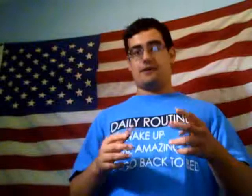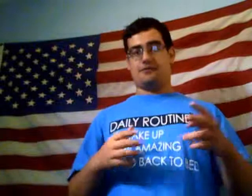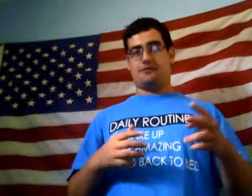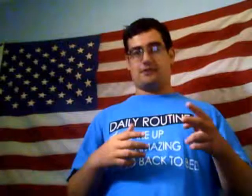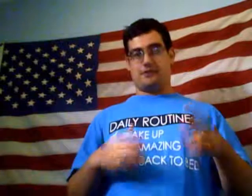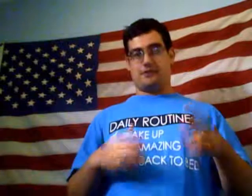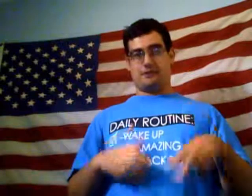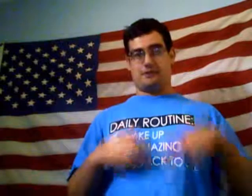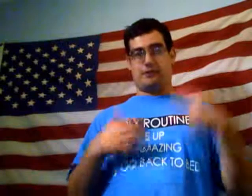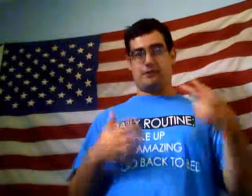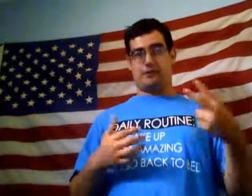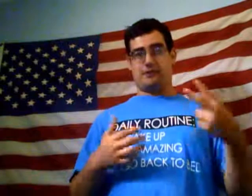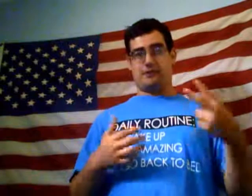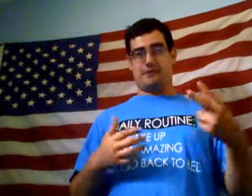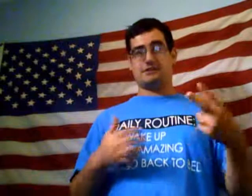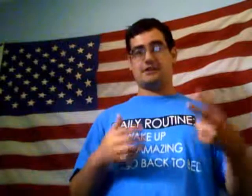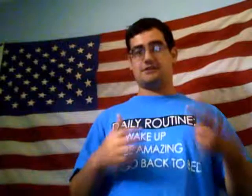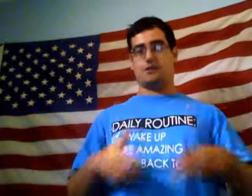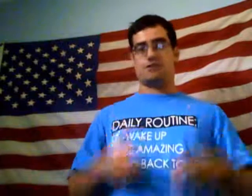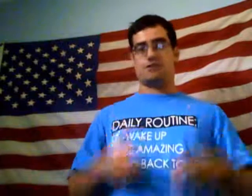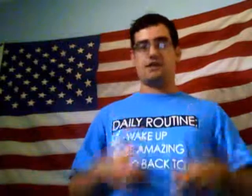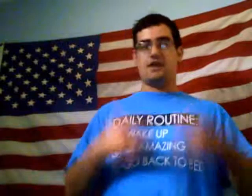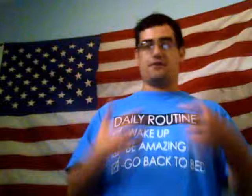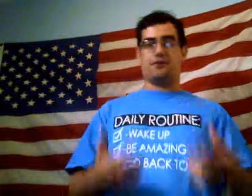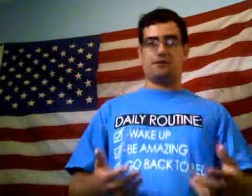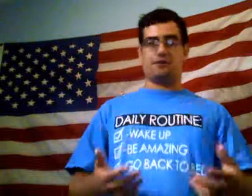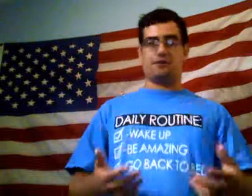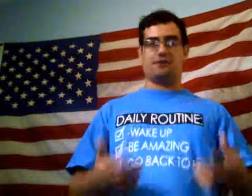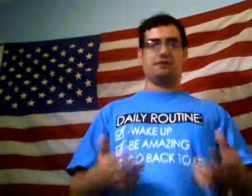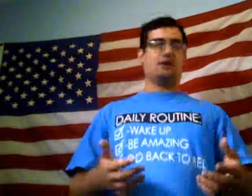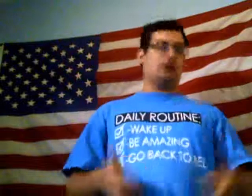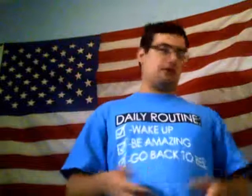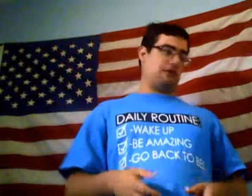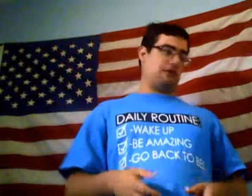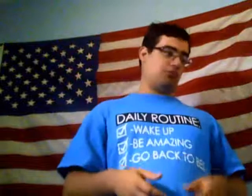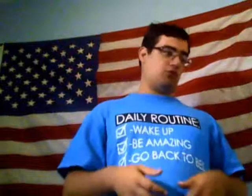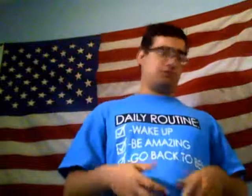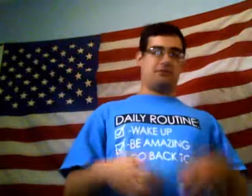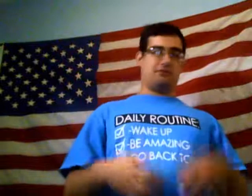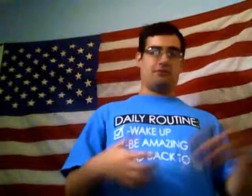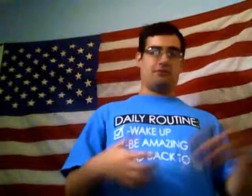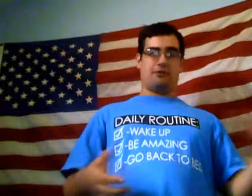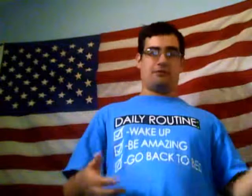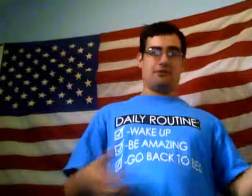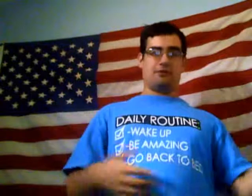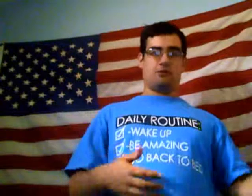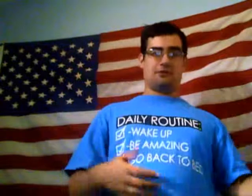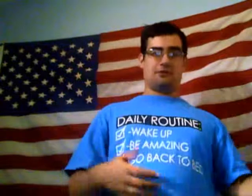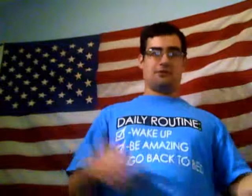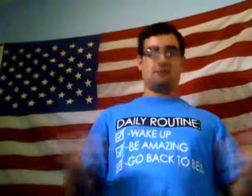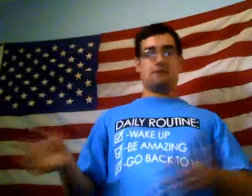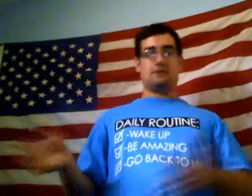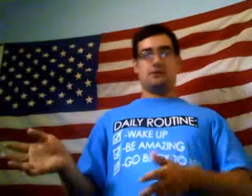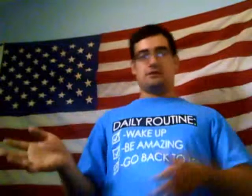have in the Republican primaries is, of course, Theodore Roosevelt, who was president from 1901 to